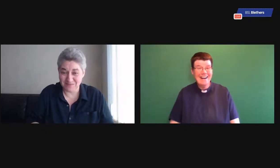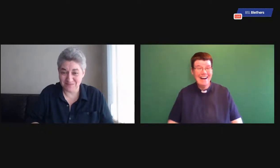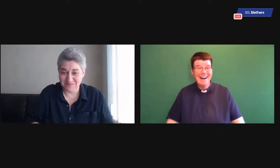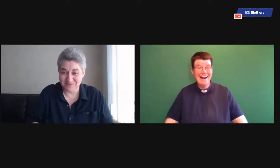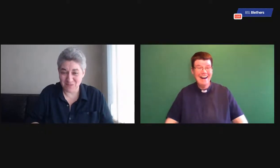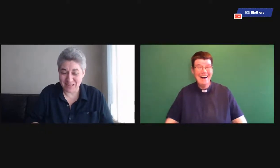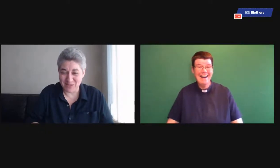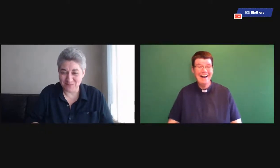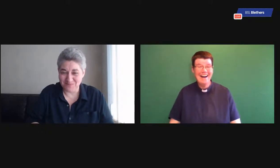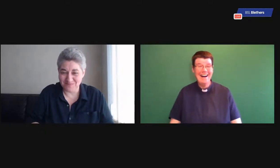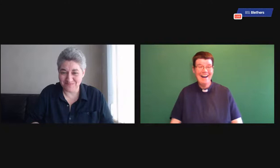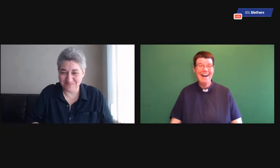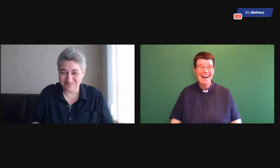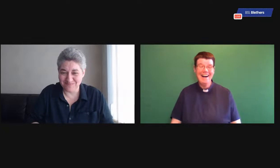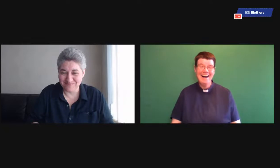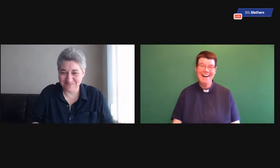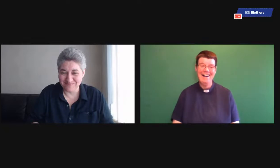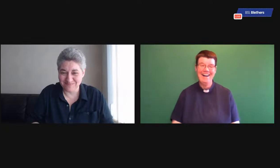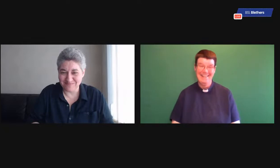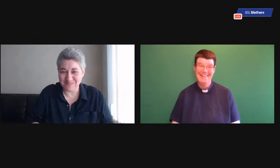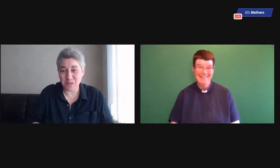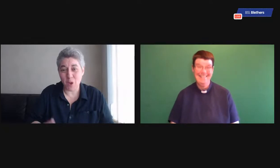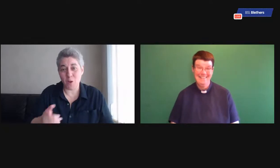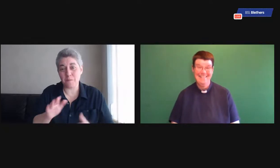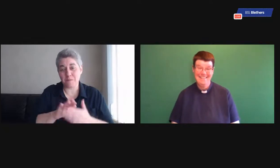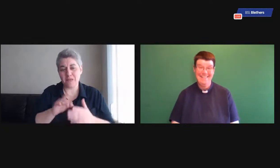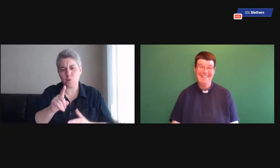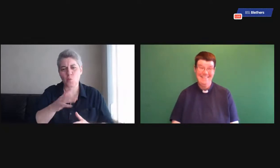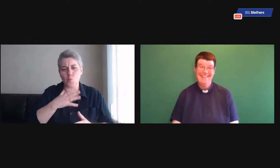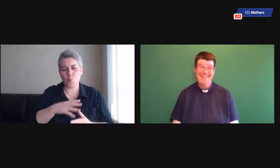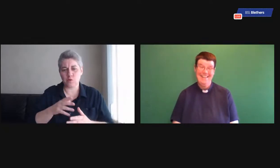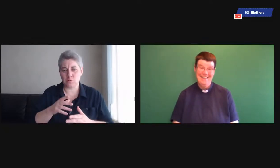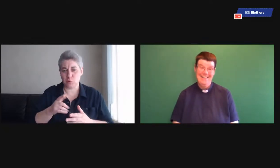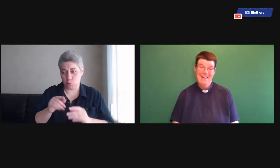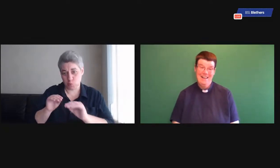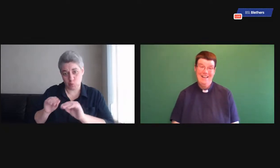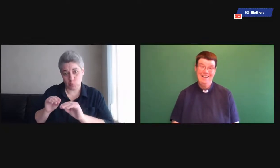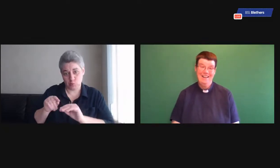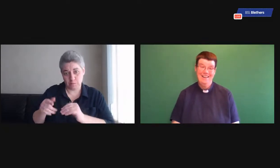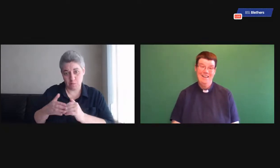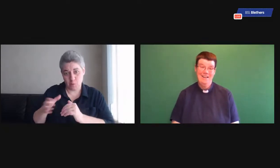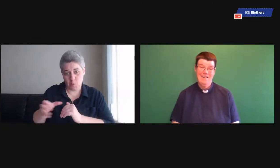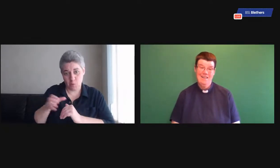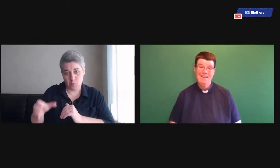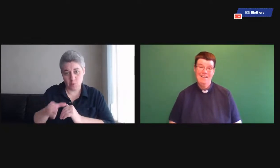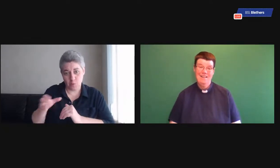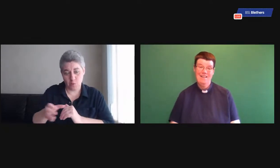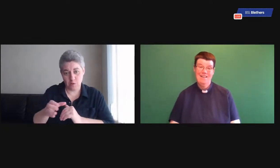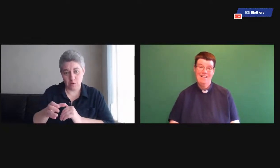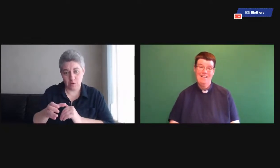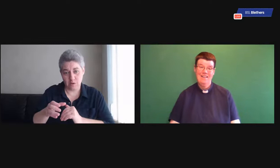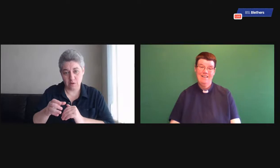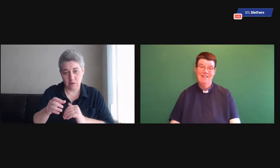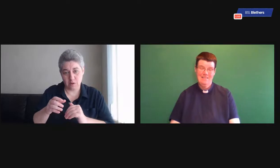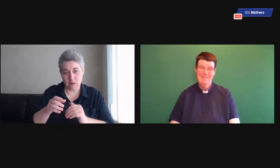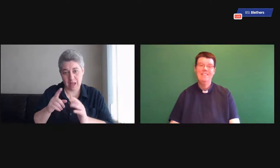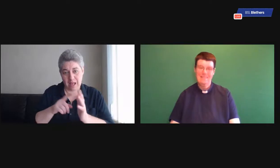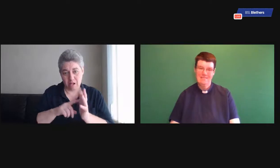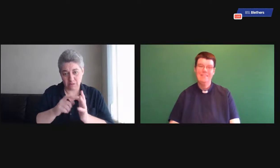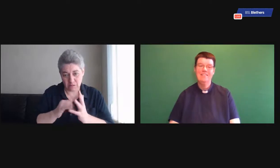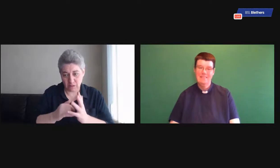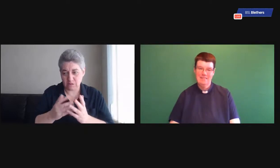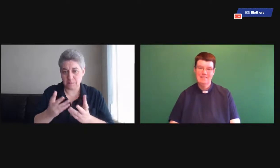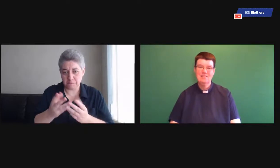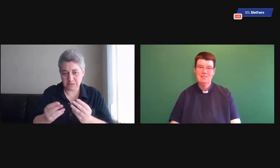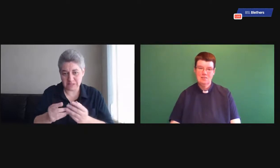the minister. Whoa, yes, they do, Avril. They do. So you would love to